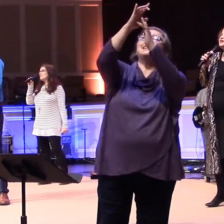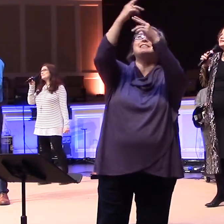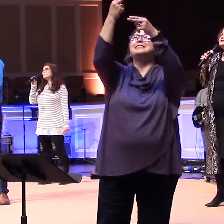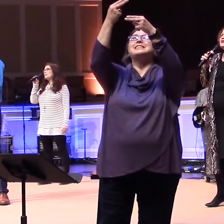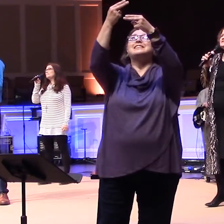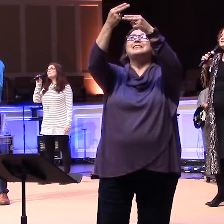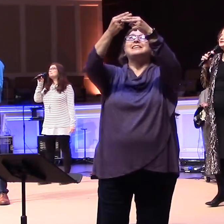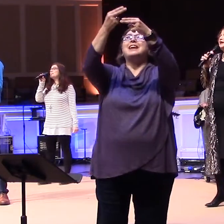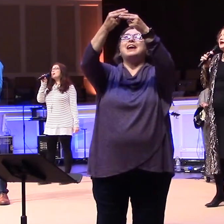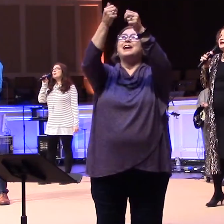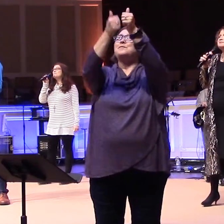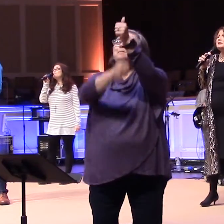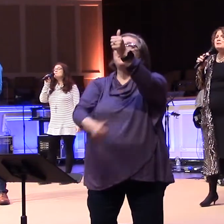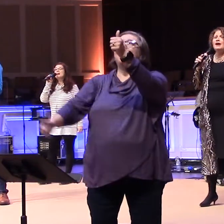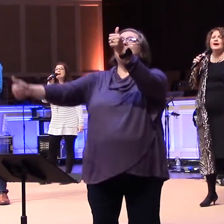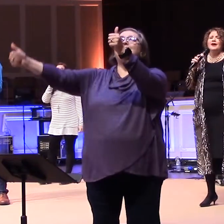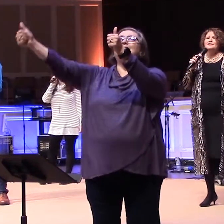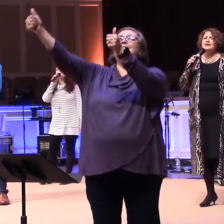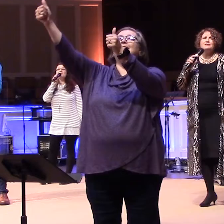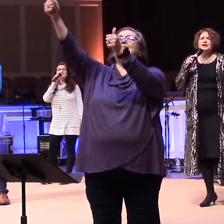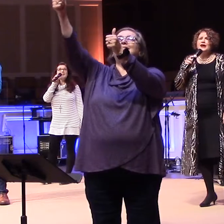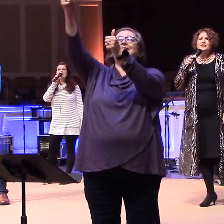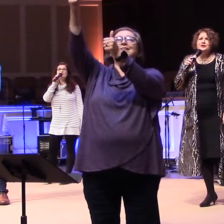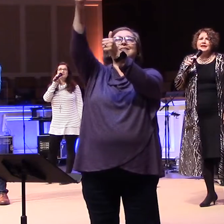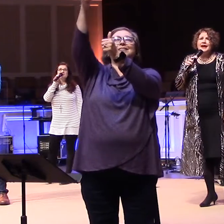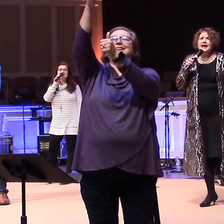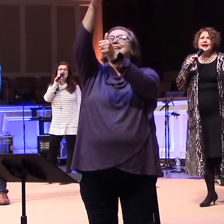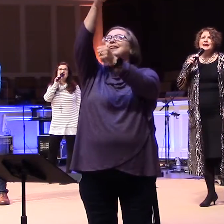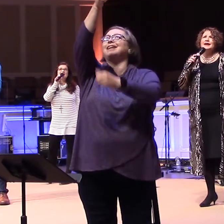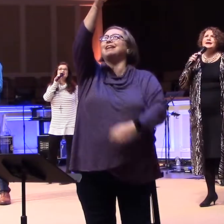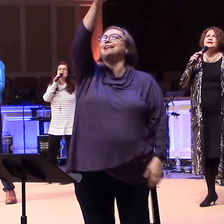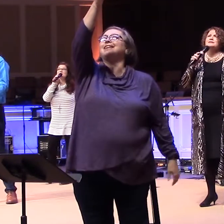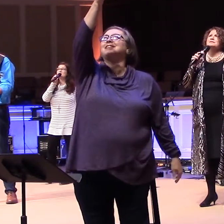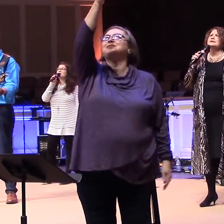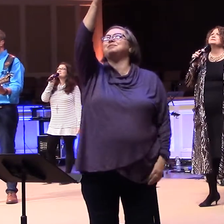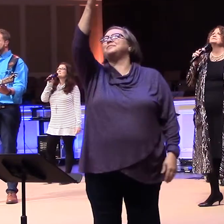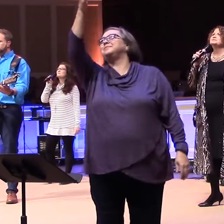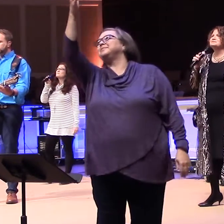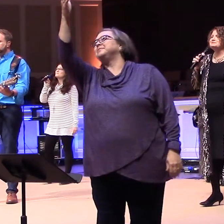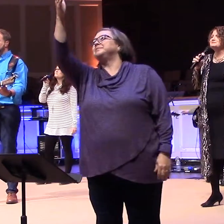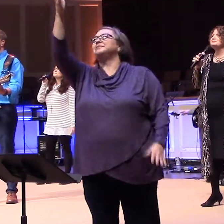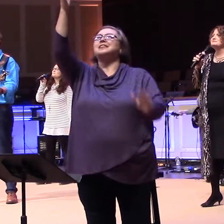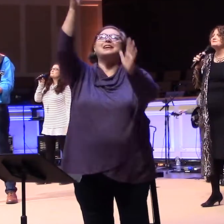And Jesus, the name above every other name.